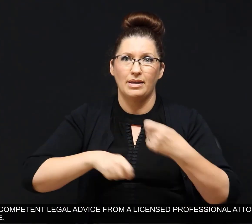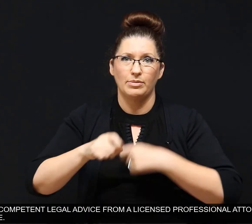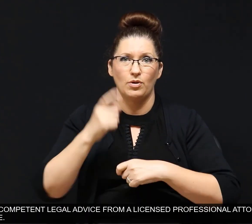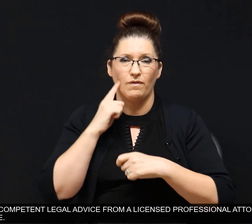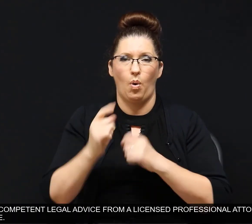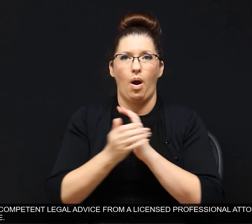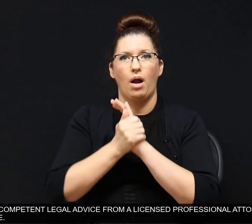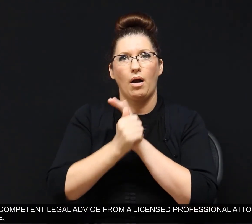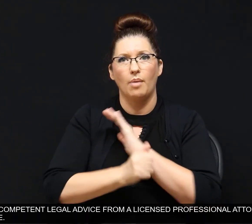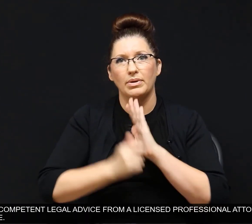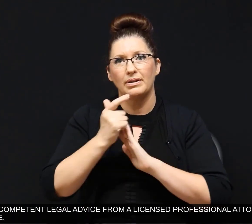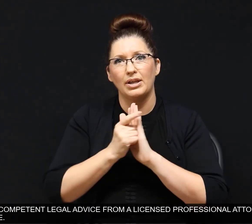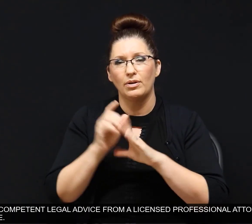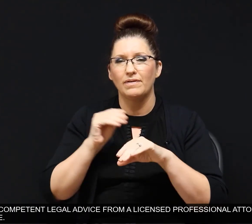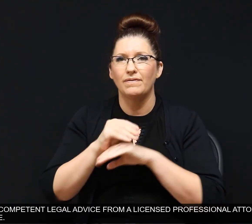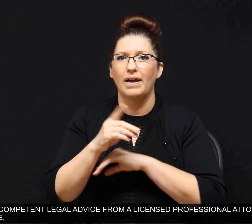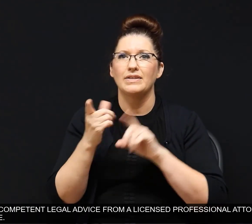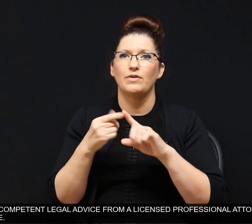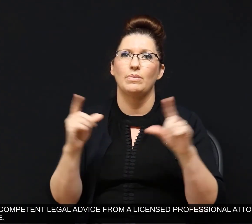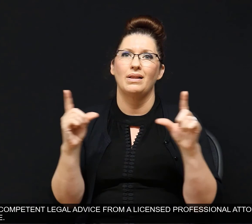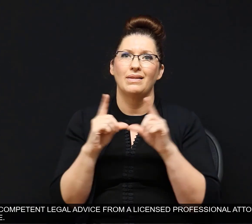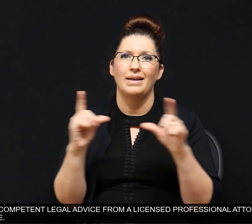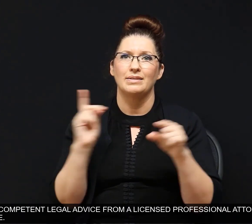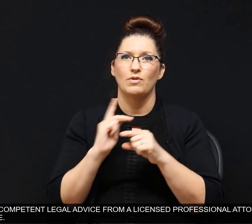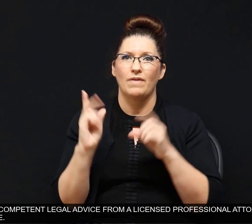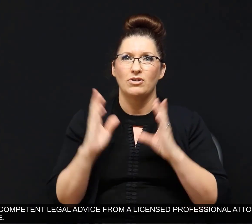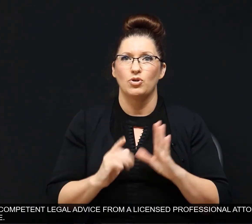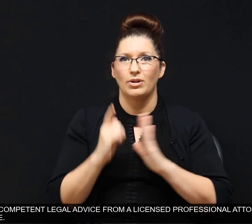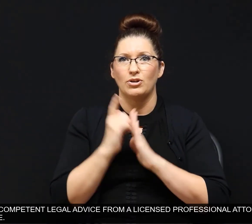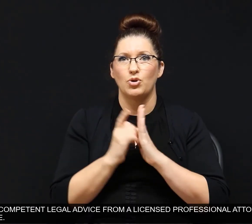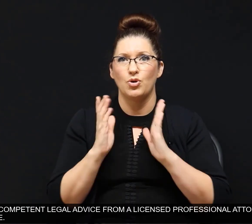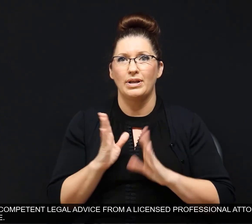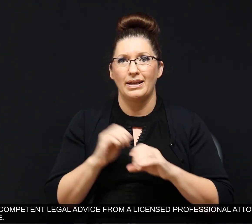legal advice from a licensed professional attorney in your state.